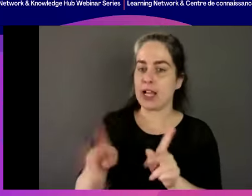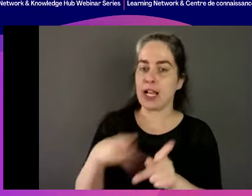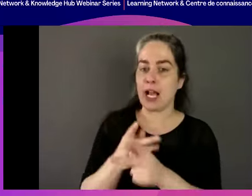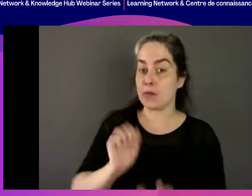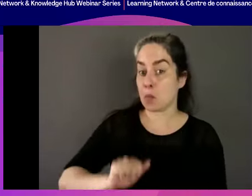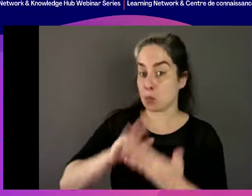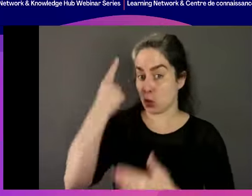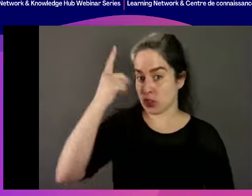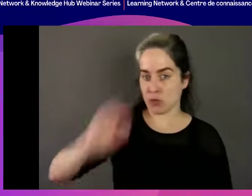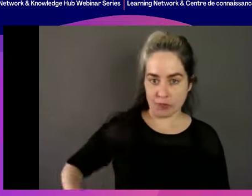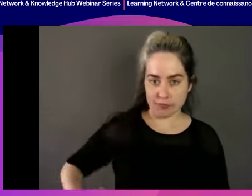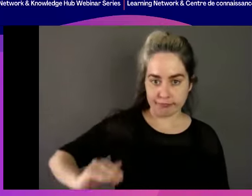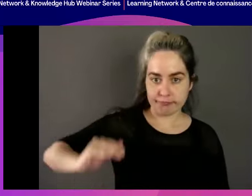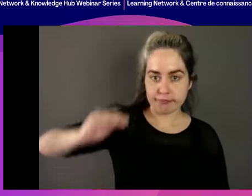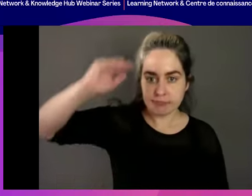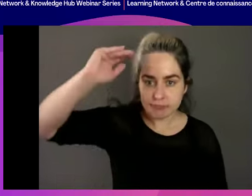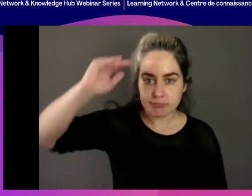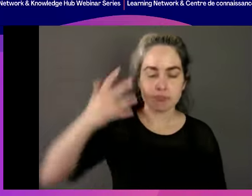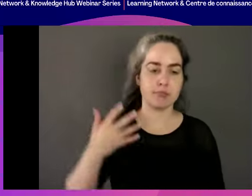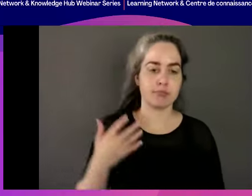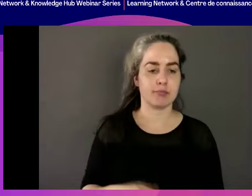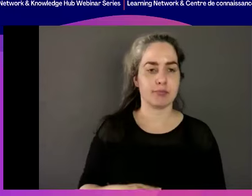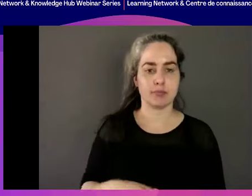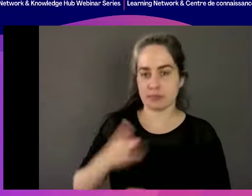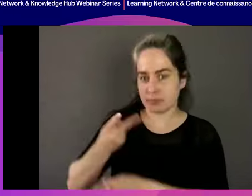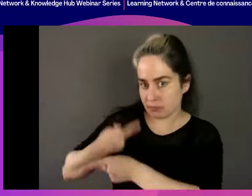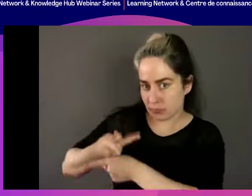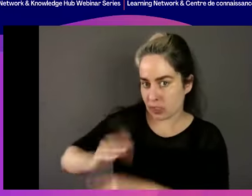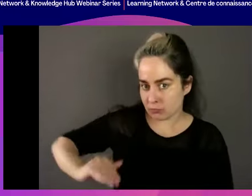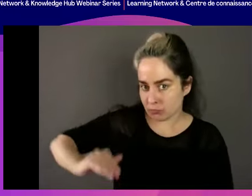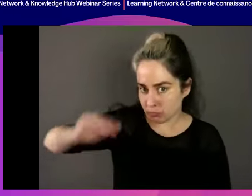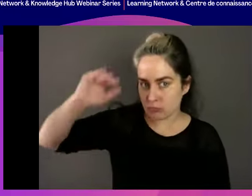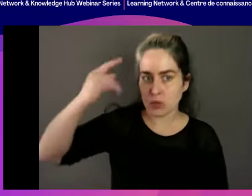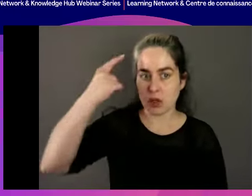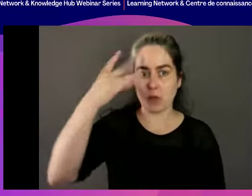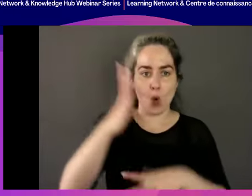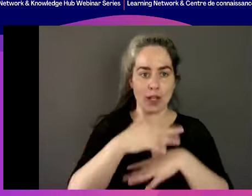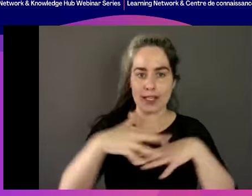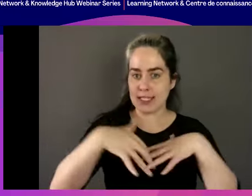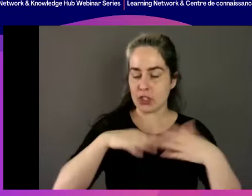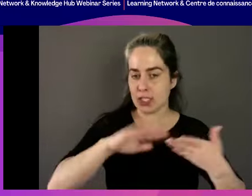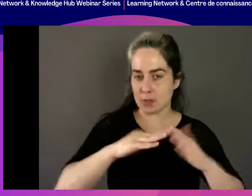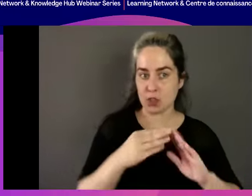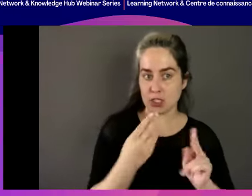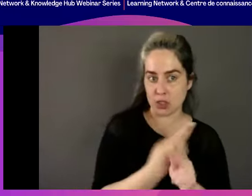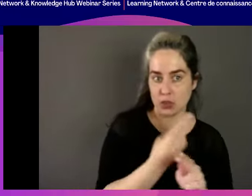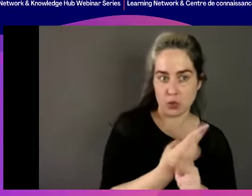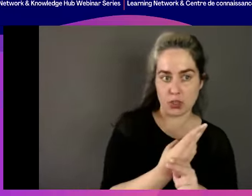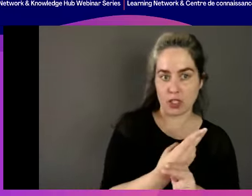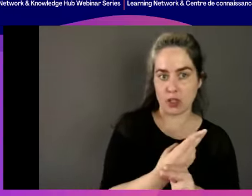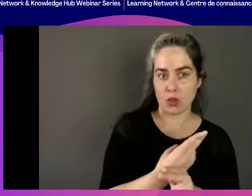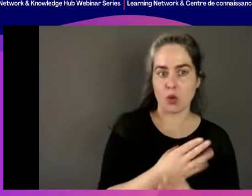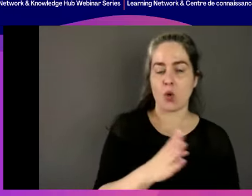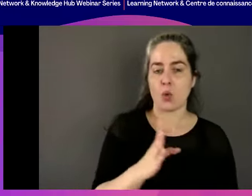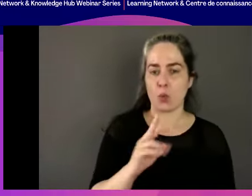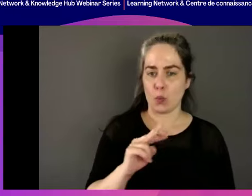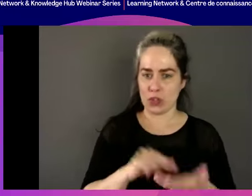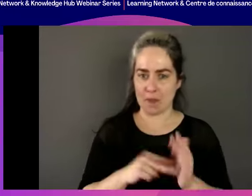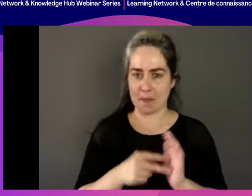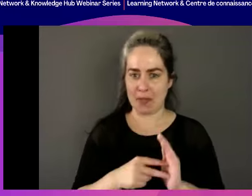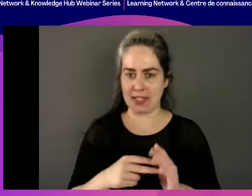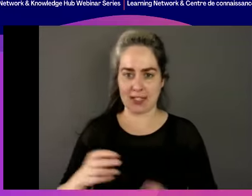child welfare techniques that Indigenous communities were using, which would cause social workers to remove children?